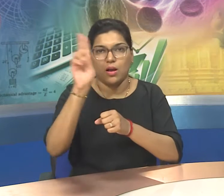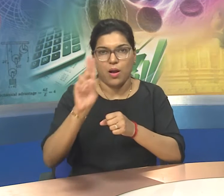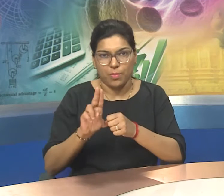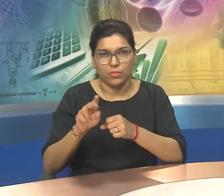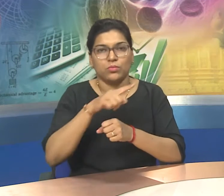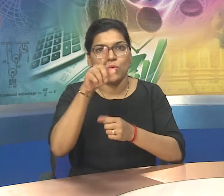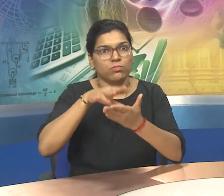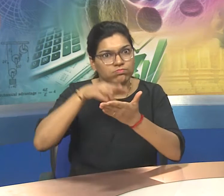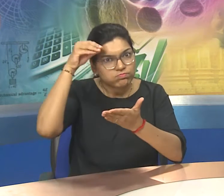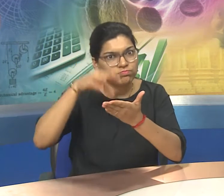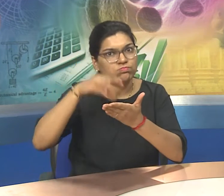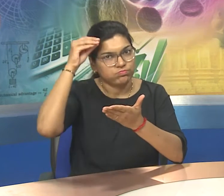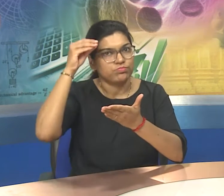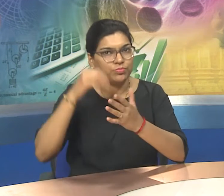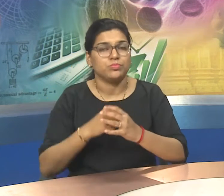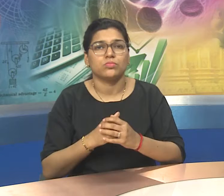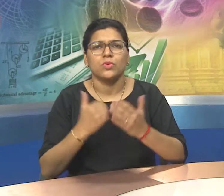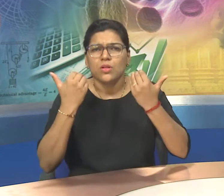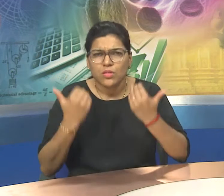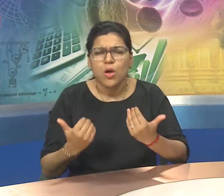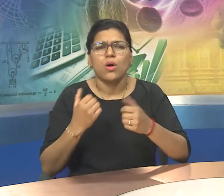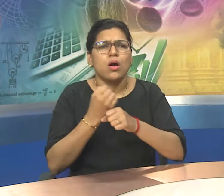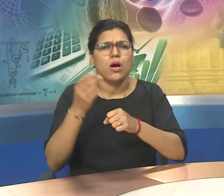In this video, we are going to learn the grammar part,